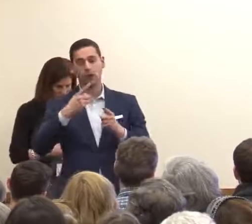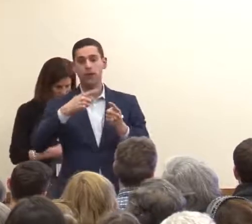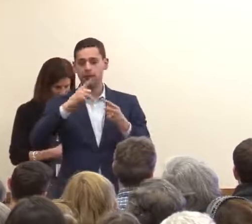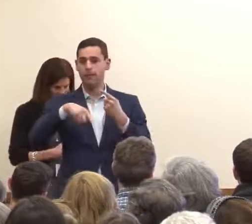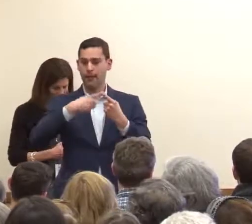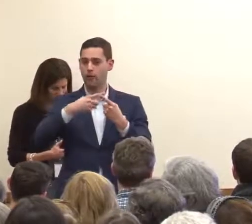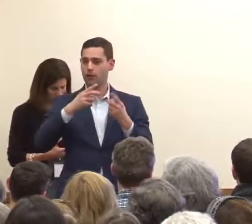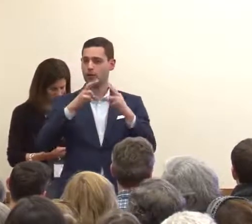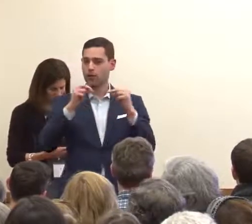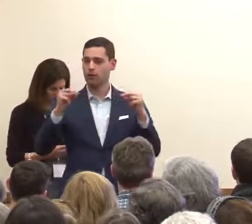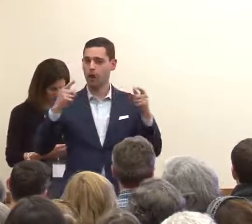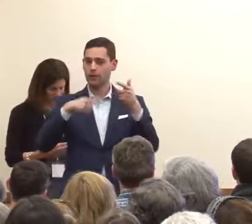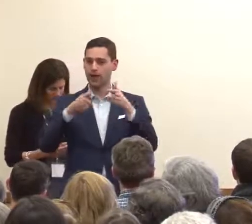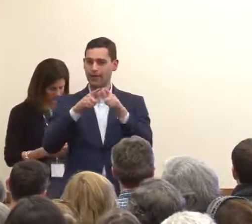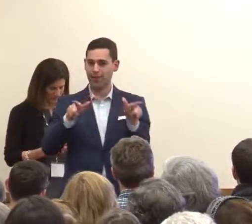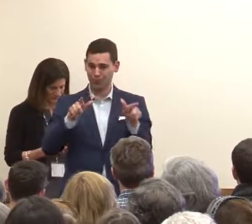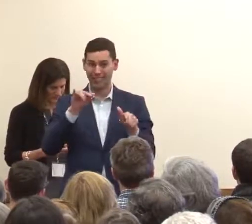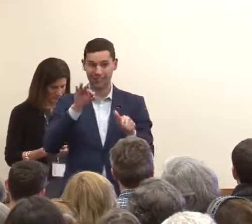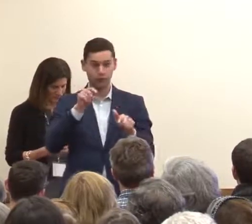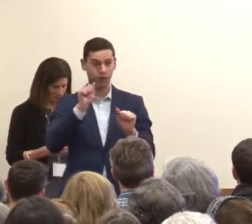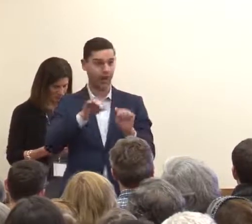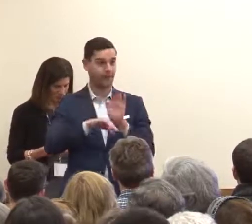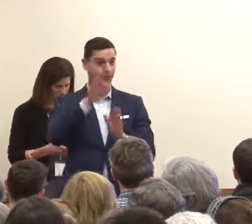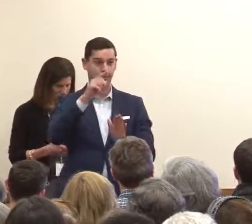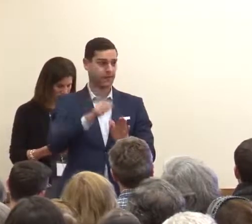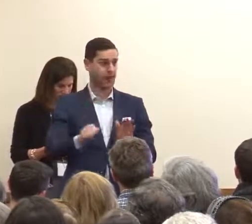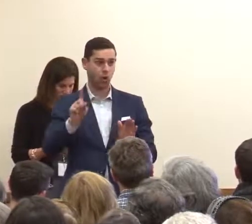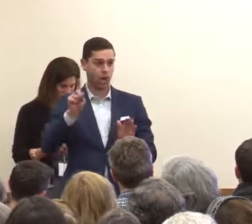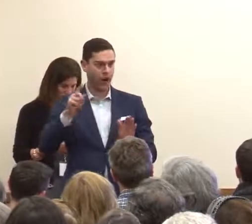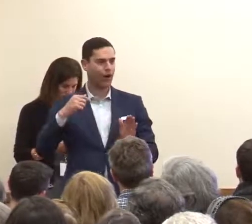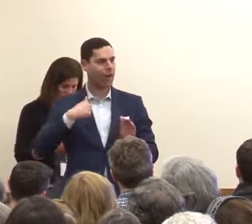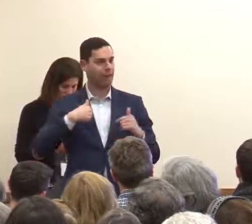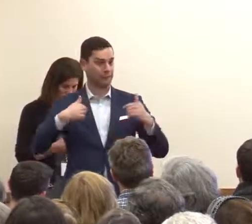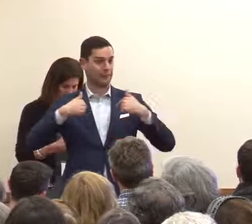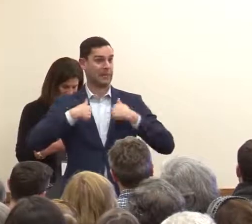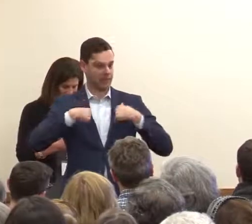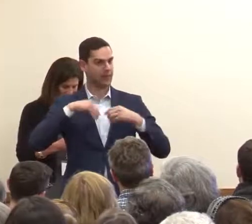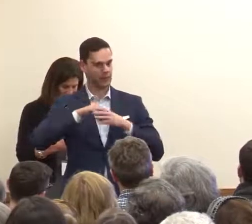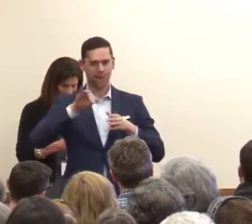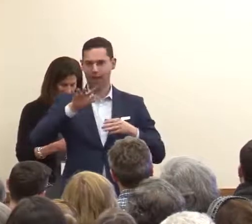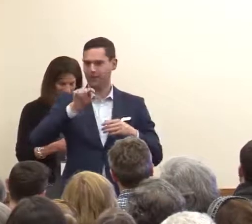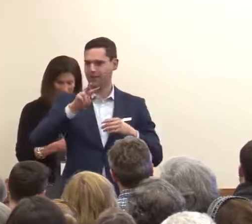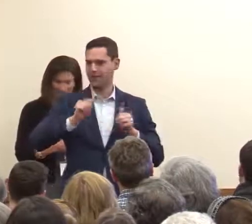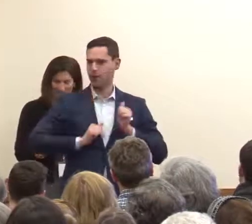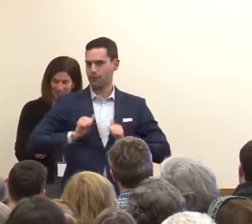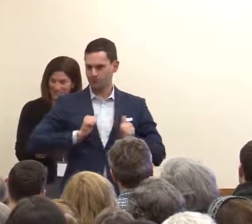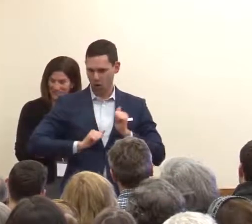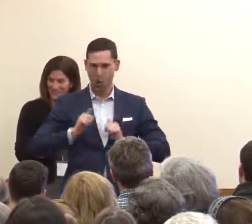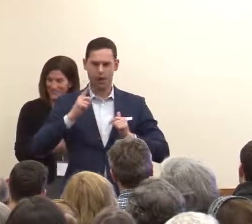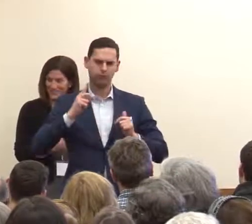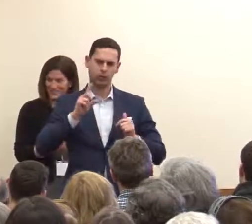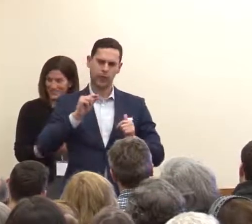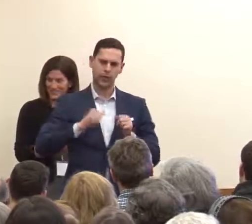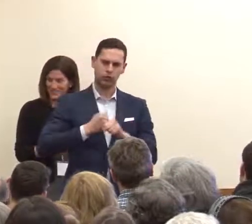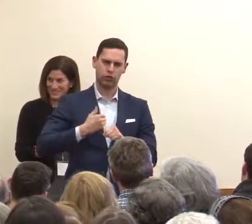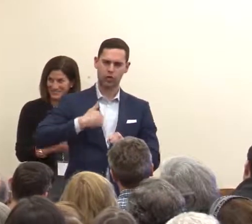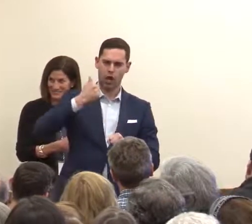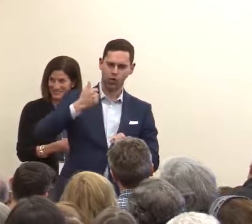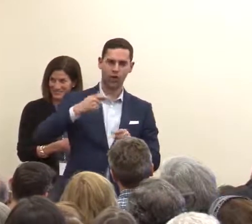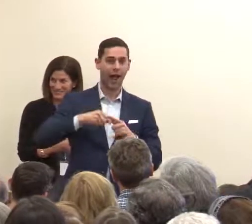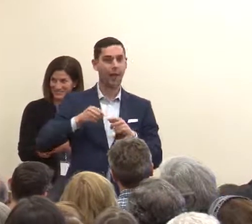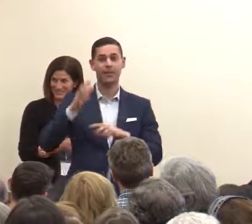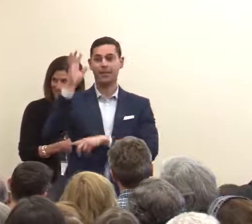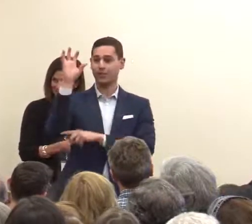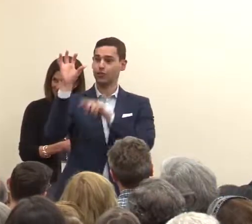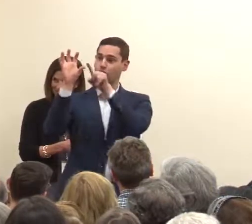is a 20 years younger me artfully posed in various trees where I was basically supposed to just say over